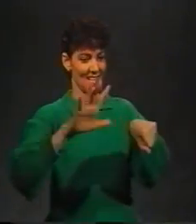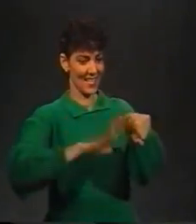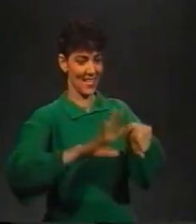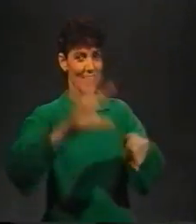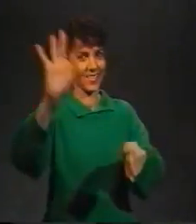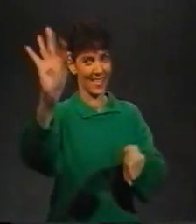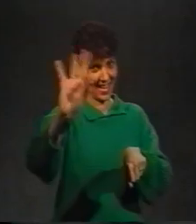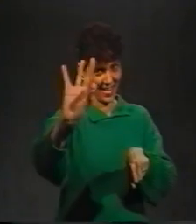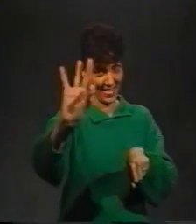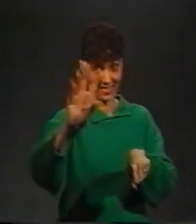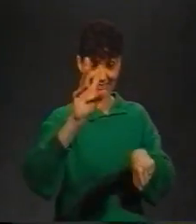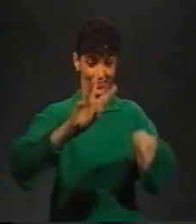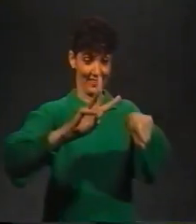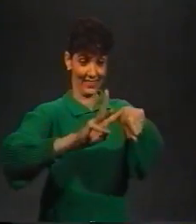with the side of the index finger,